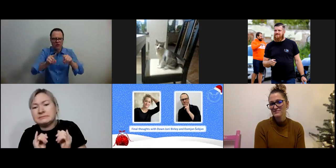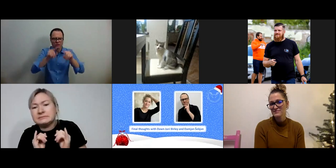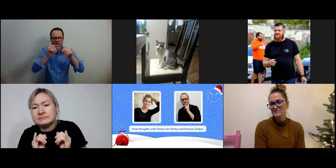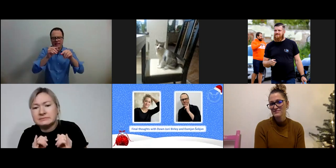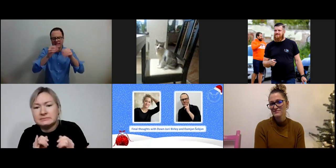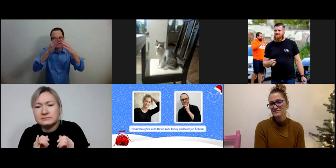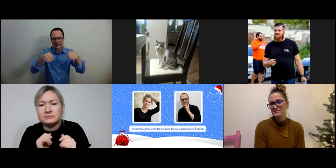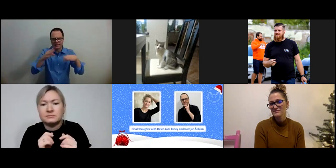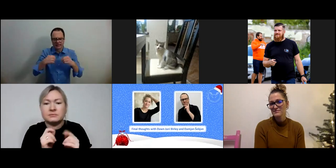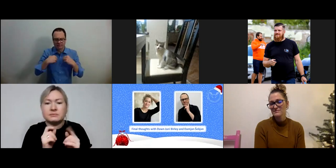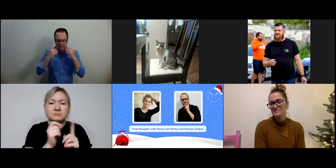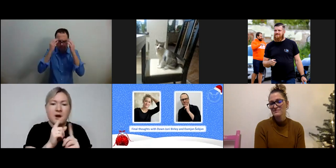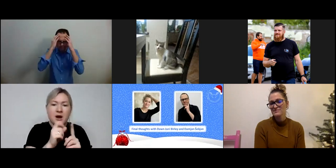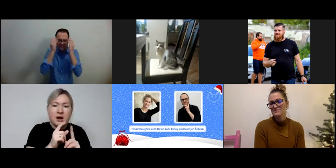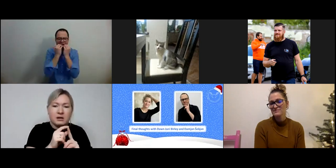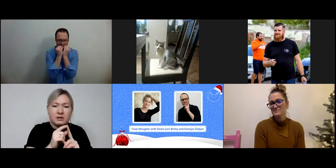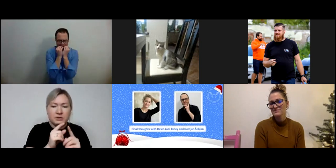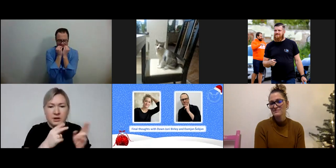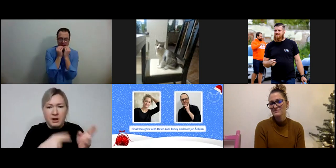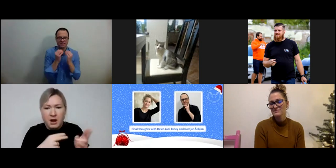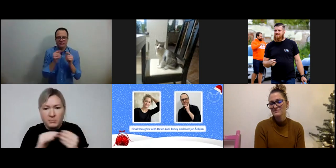The Corona crisis